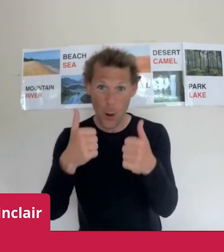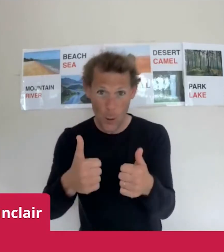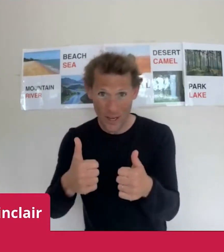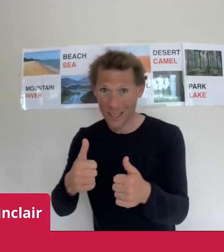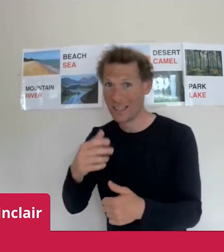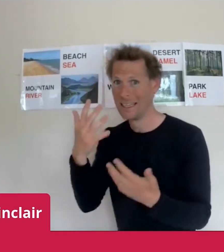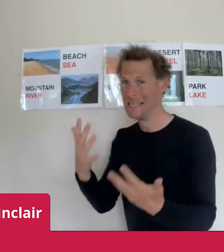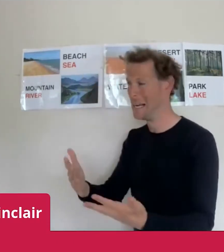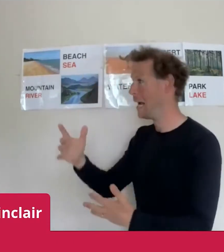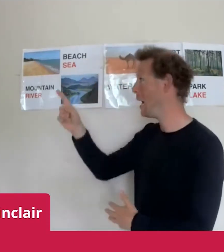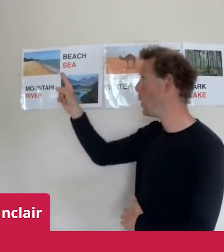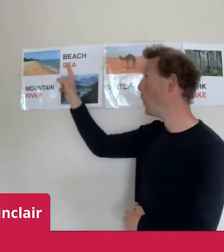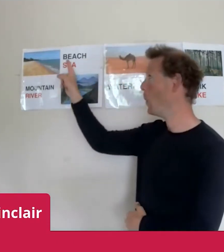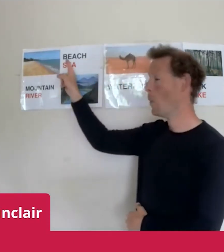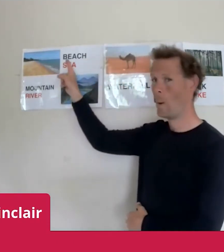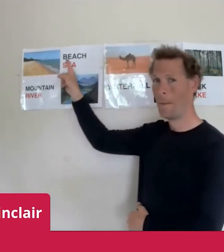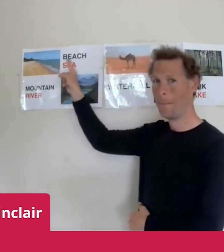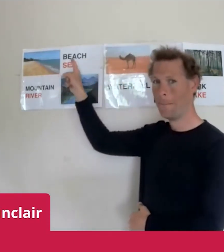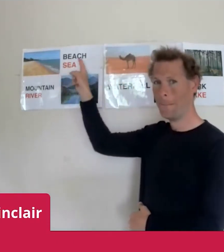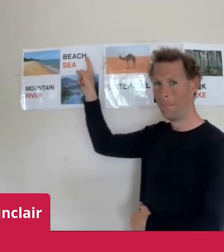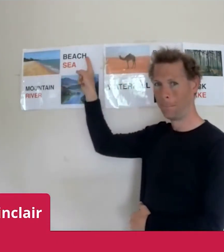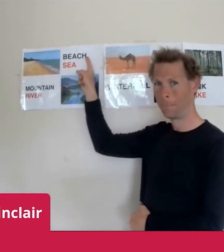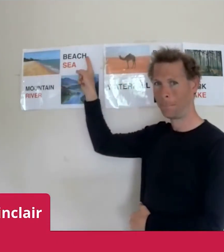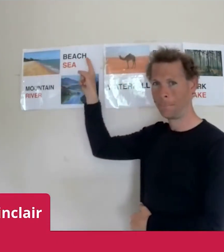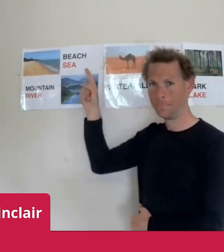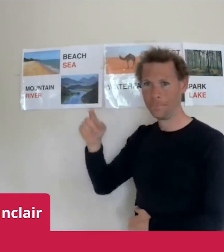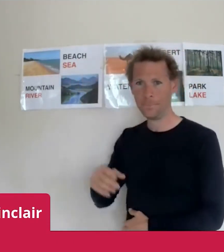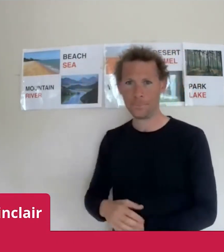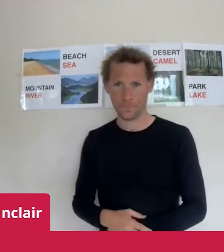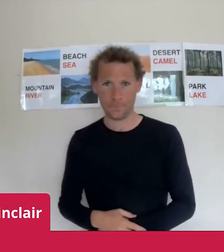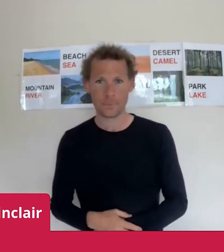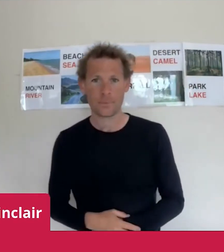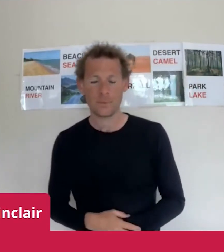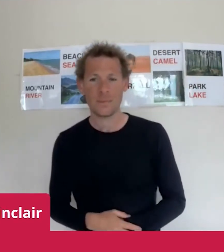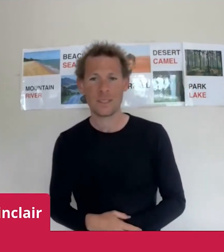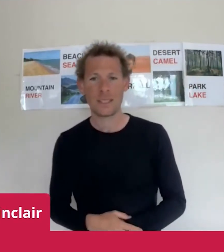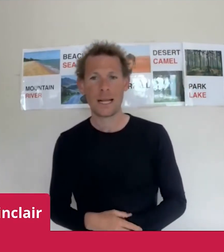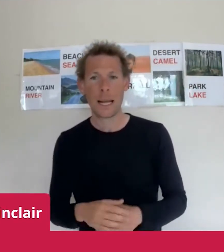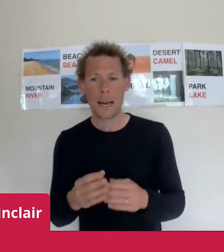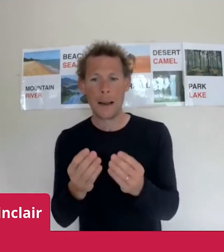Great. Okay, so now the other word, beach.